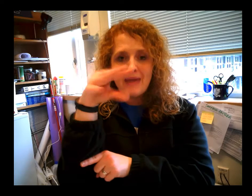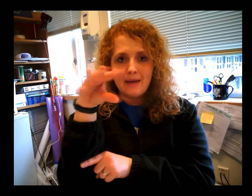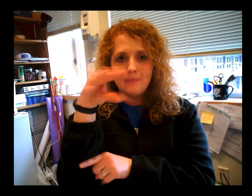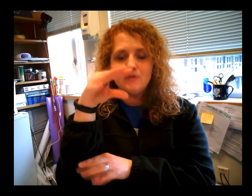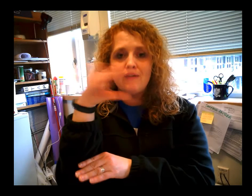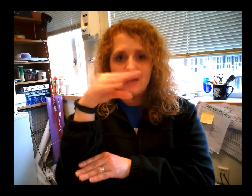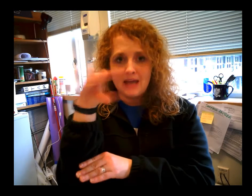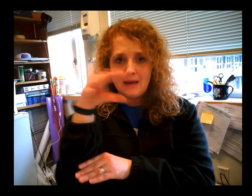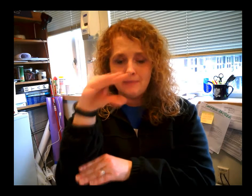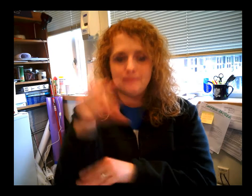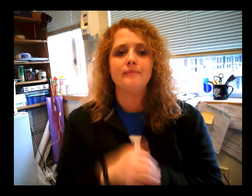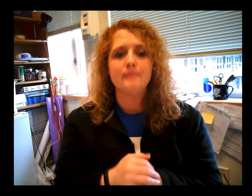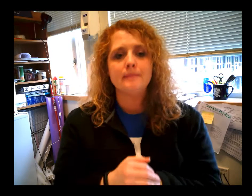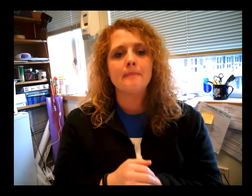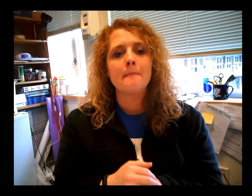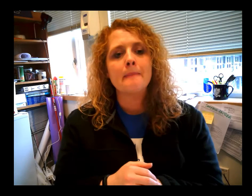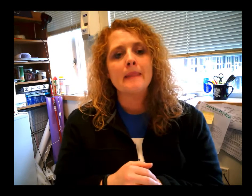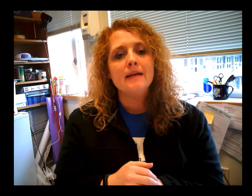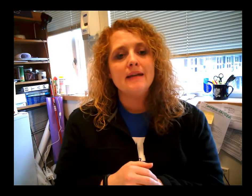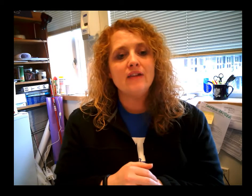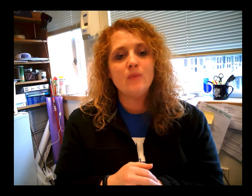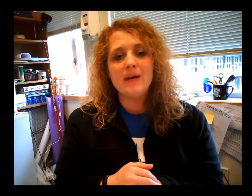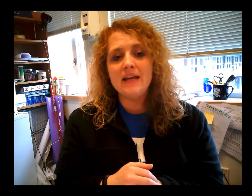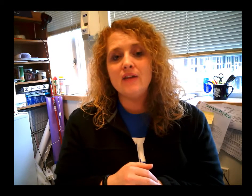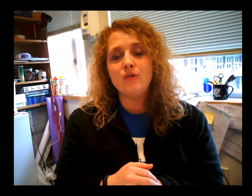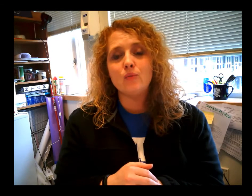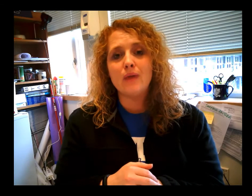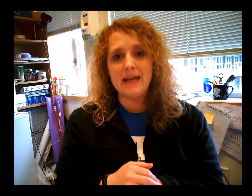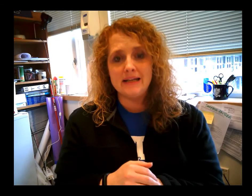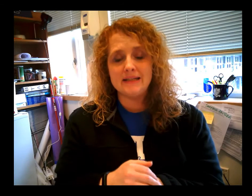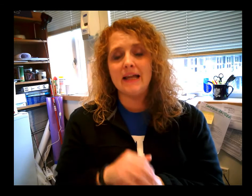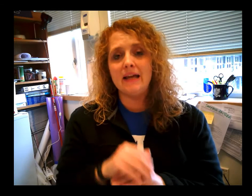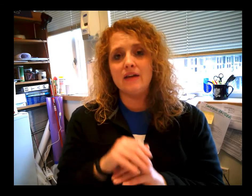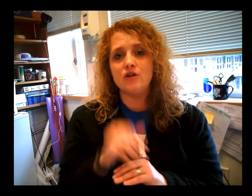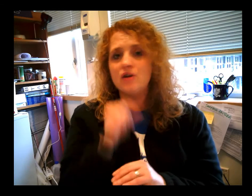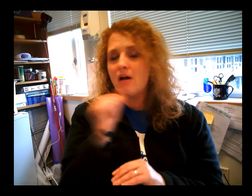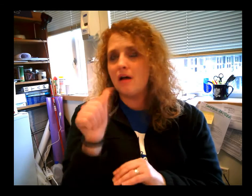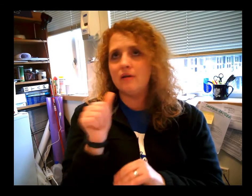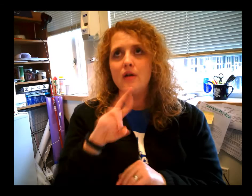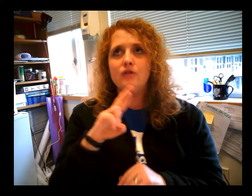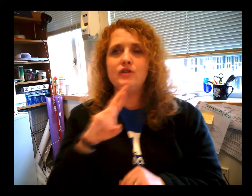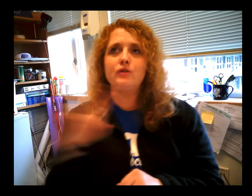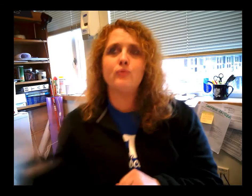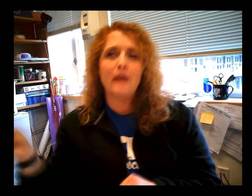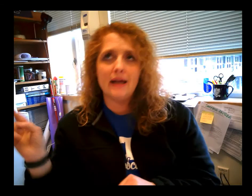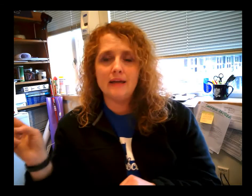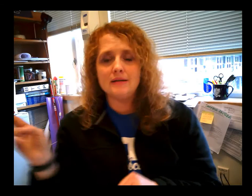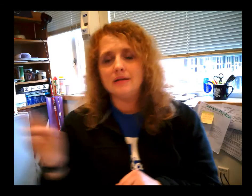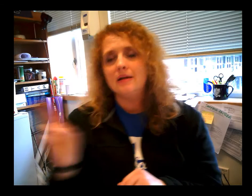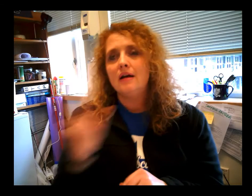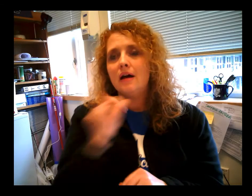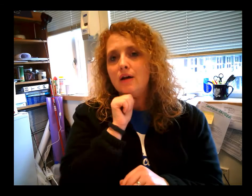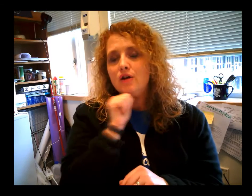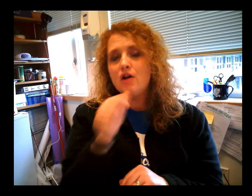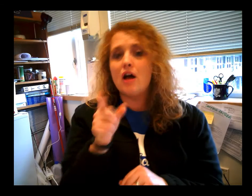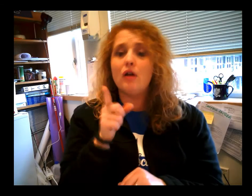webcam, traffic cam. Next one is rights, like not to the right, not, oh,